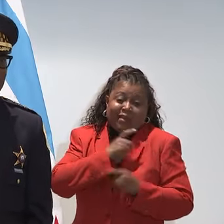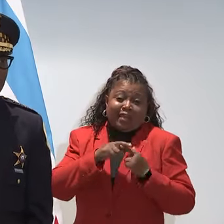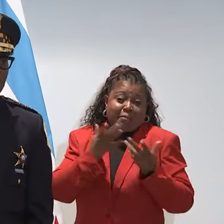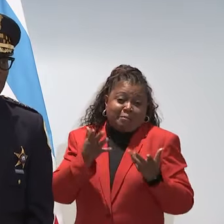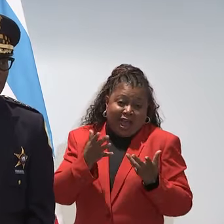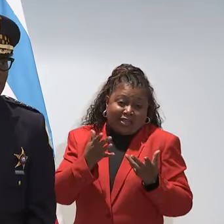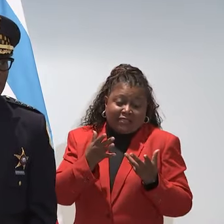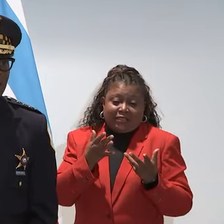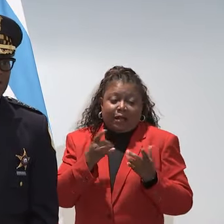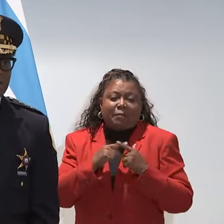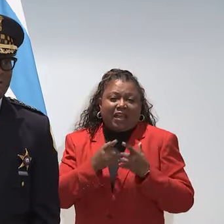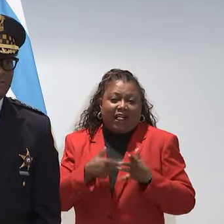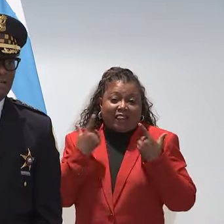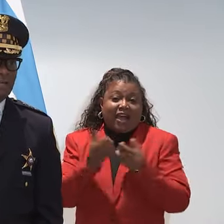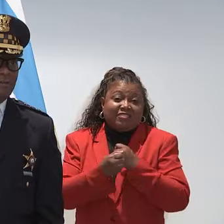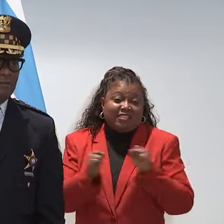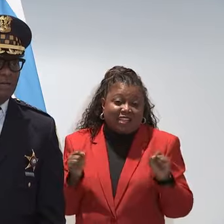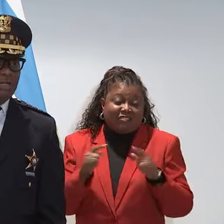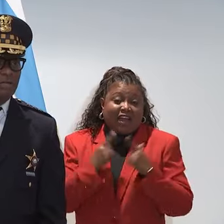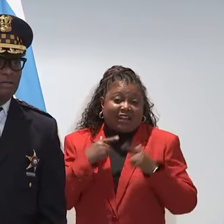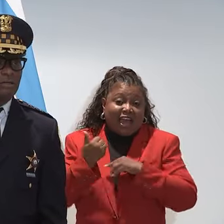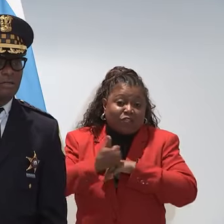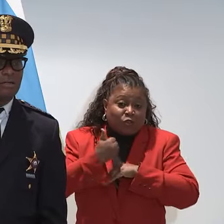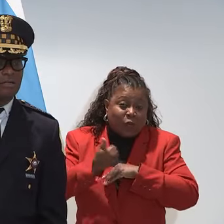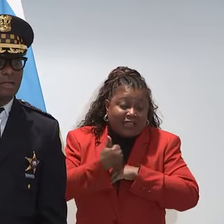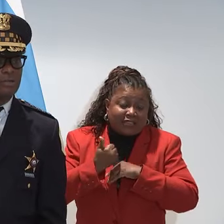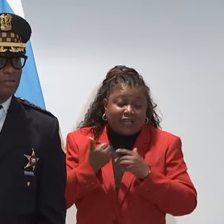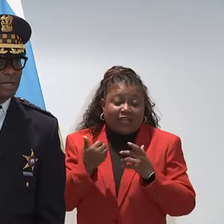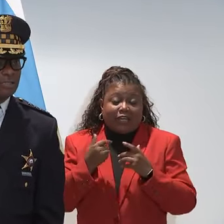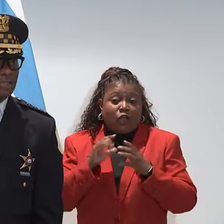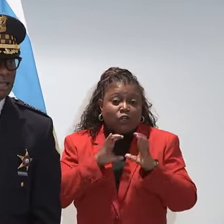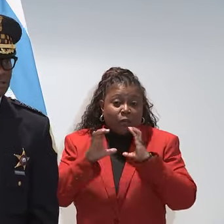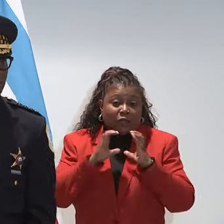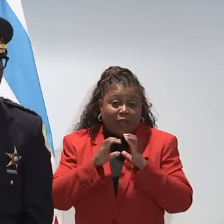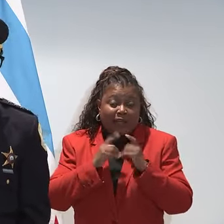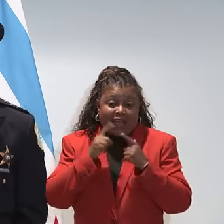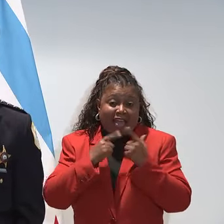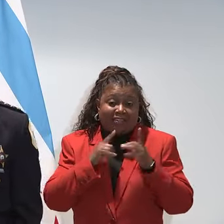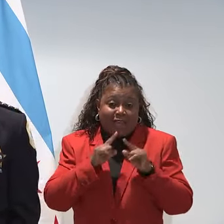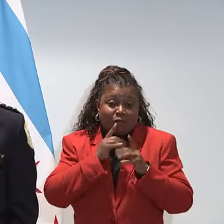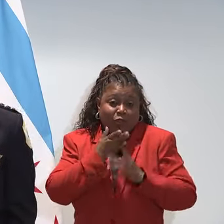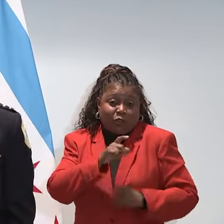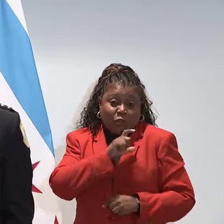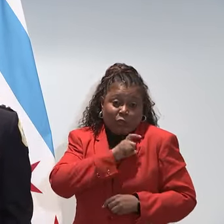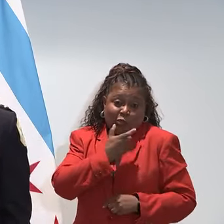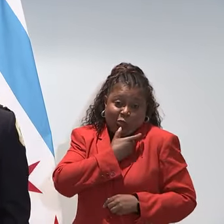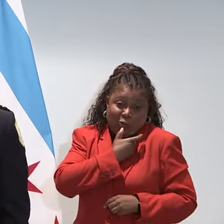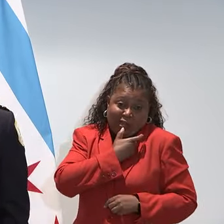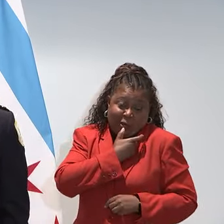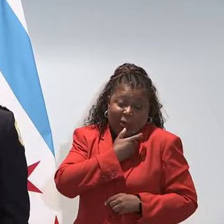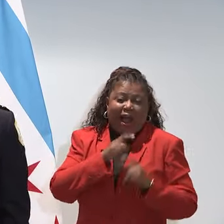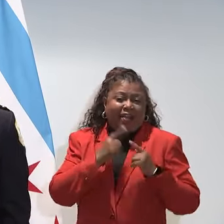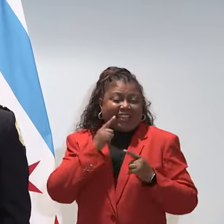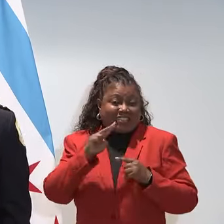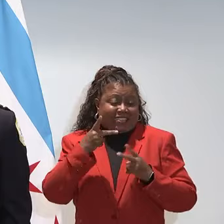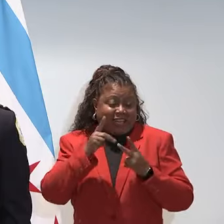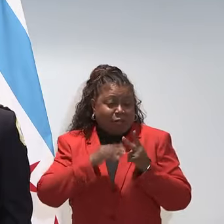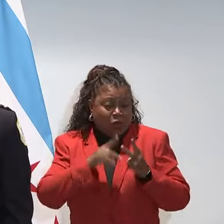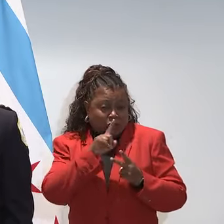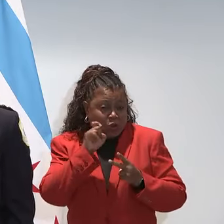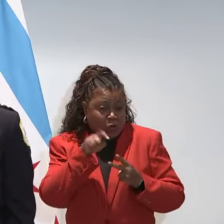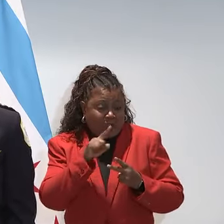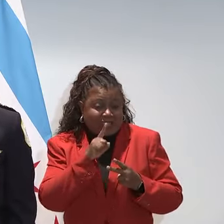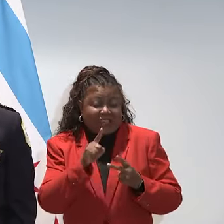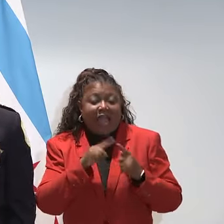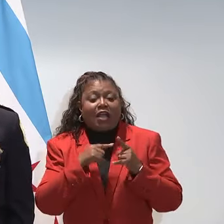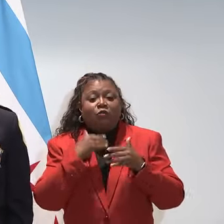might be a life safety or life threatening communication that has to happen over the radio. I think the second part of your question